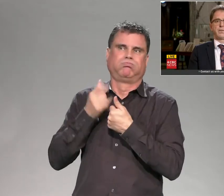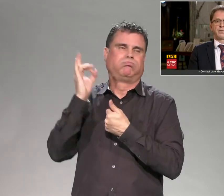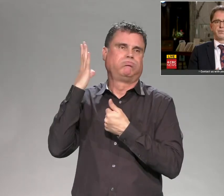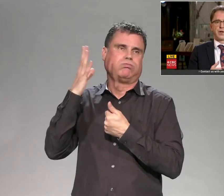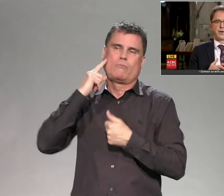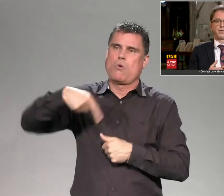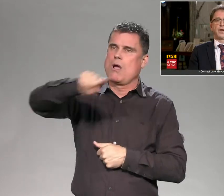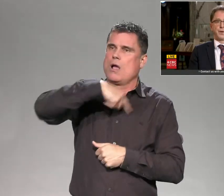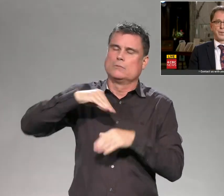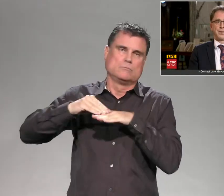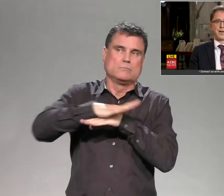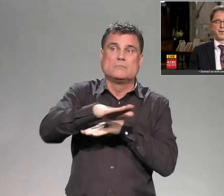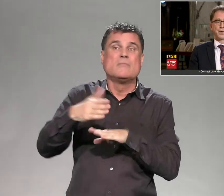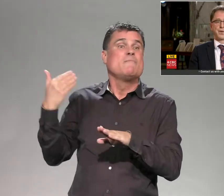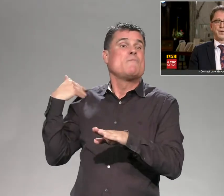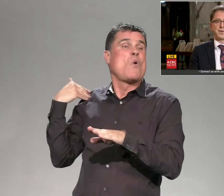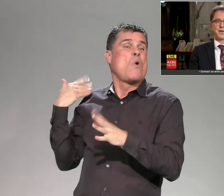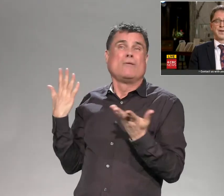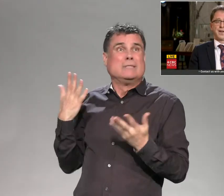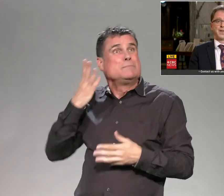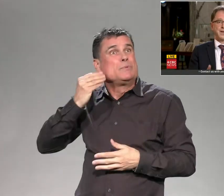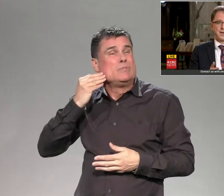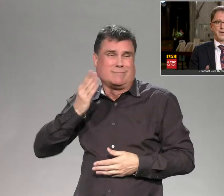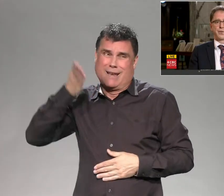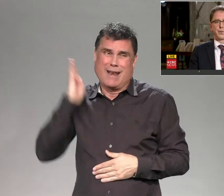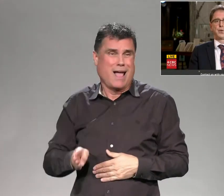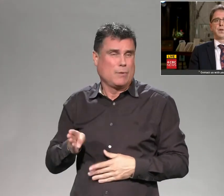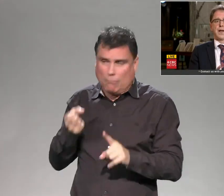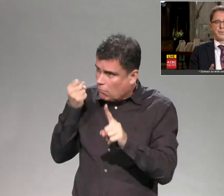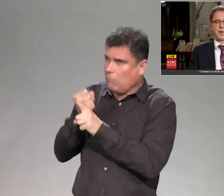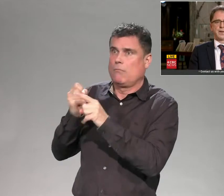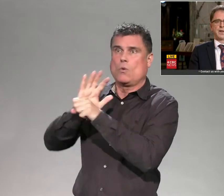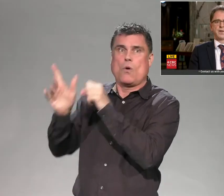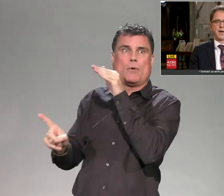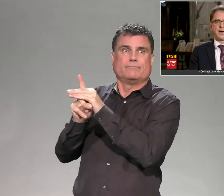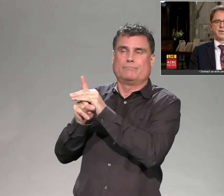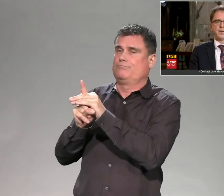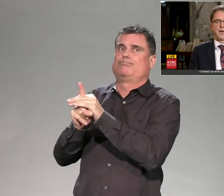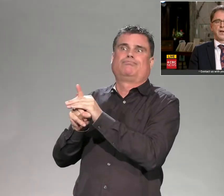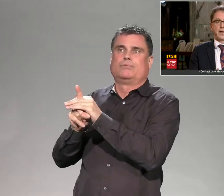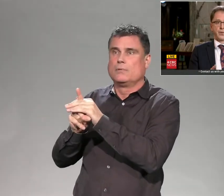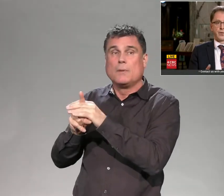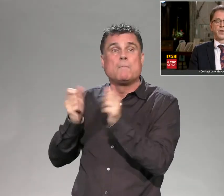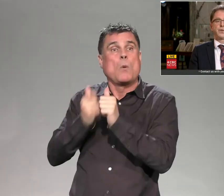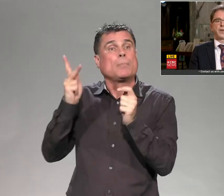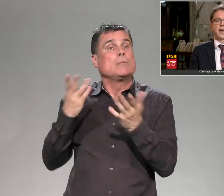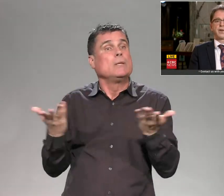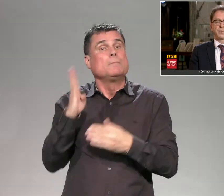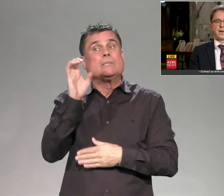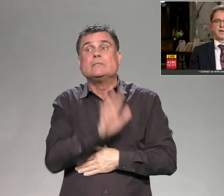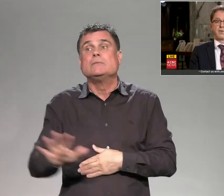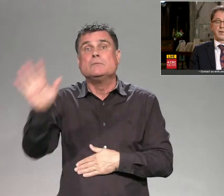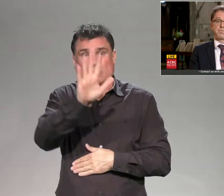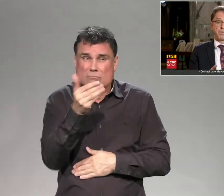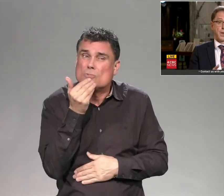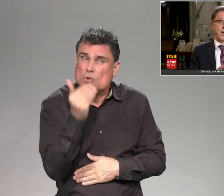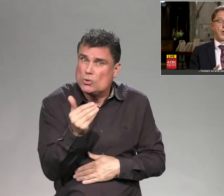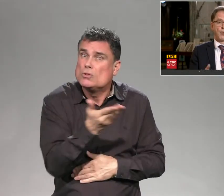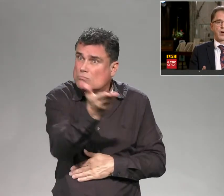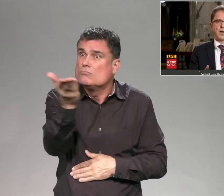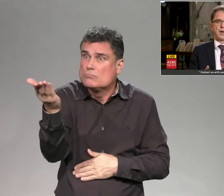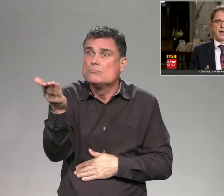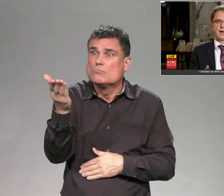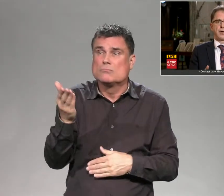well. They've generally followed public health orders, I think, as a rule, and public health guidance. And the result of that has been